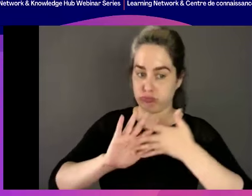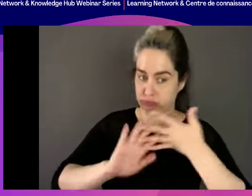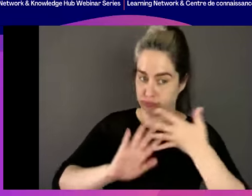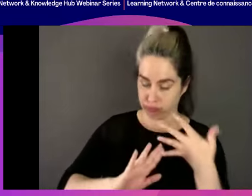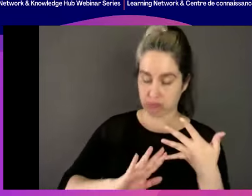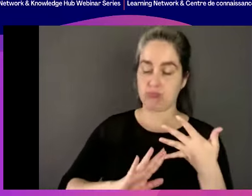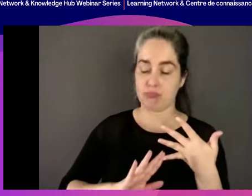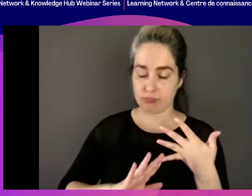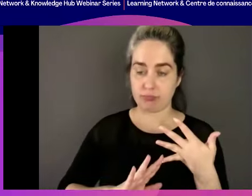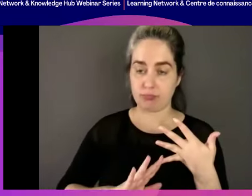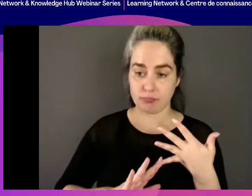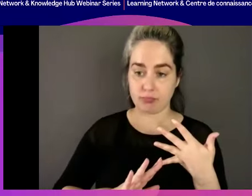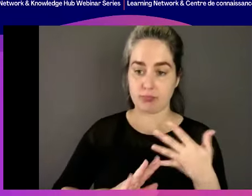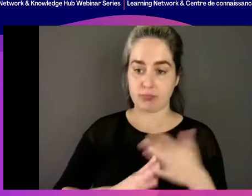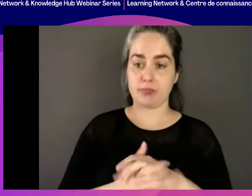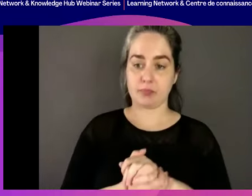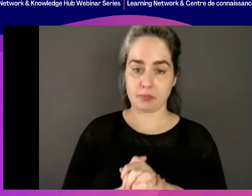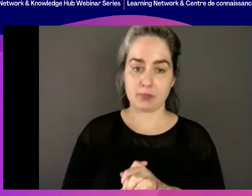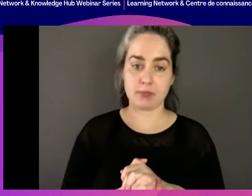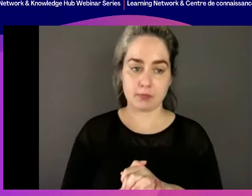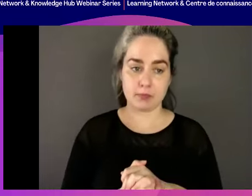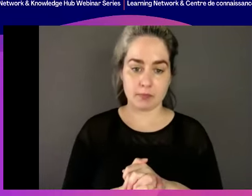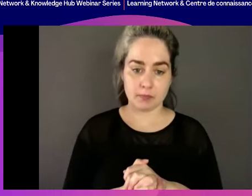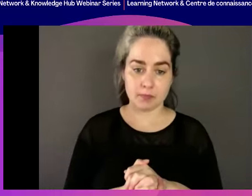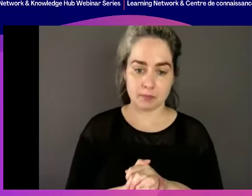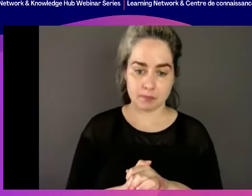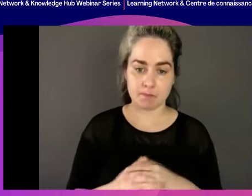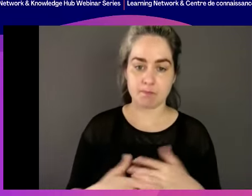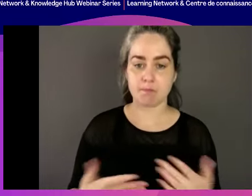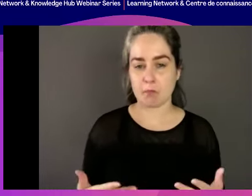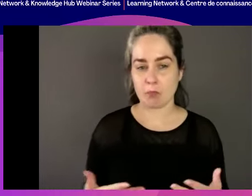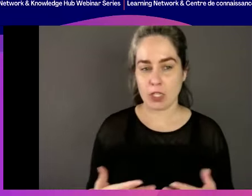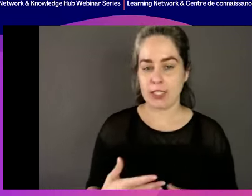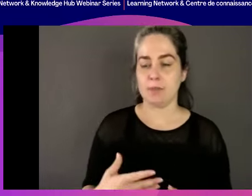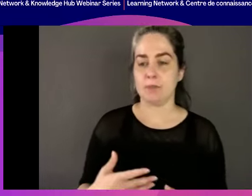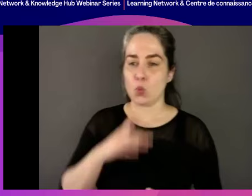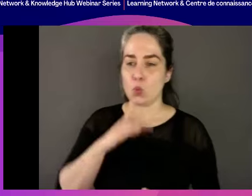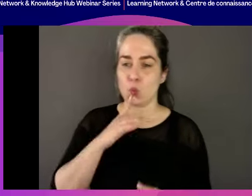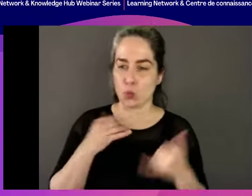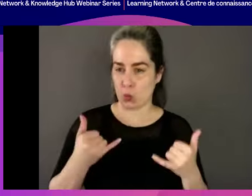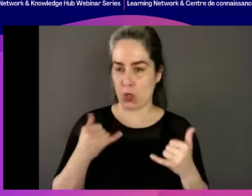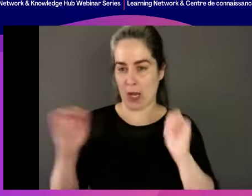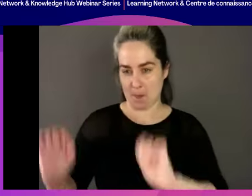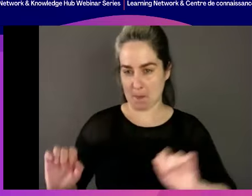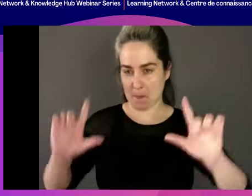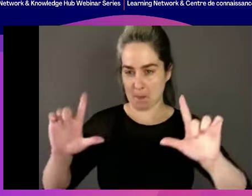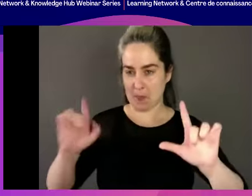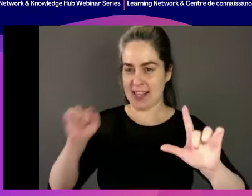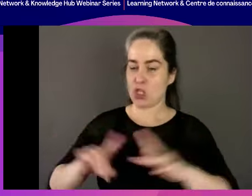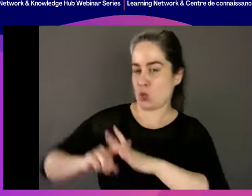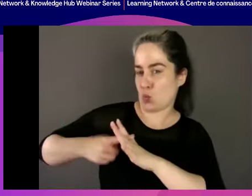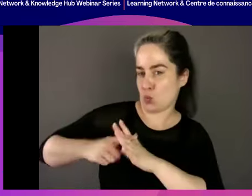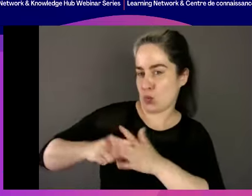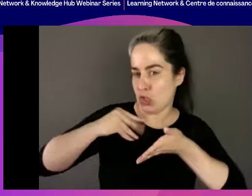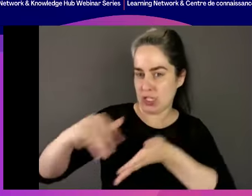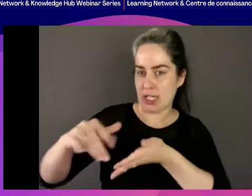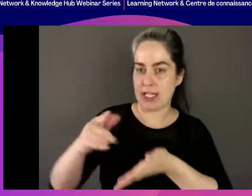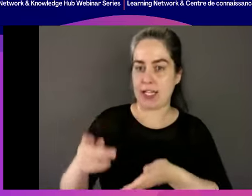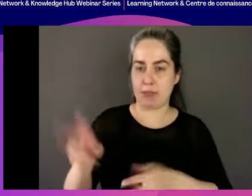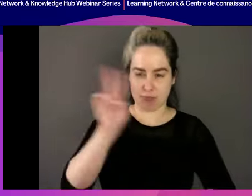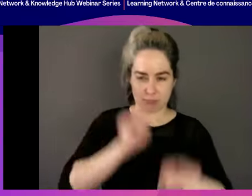This was kind of the original study that really looked at a huge, large